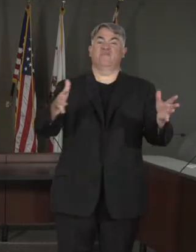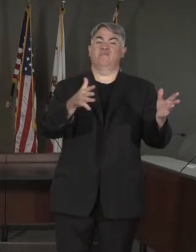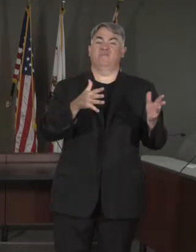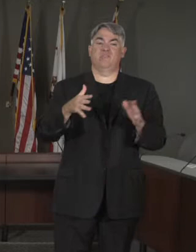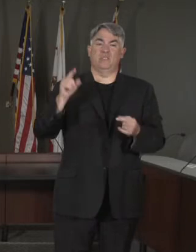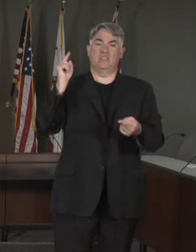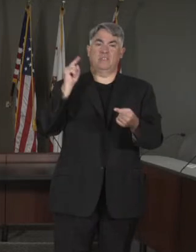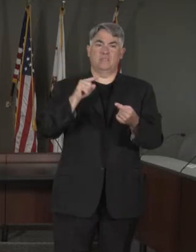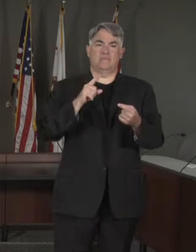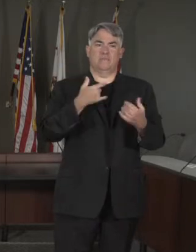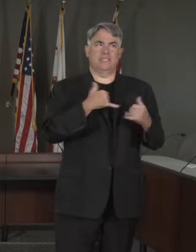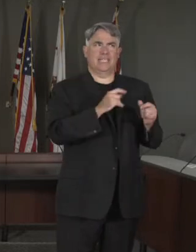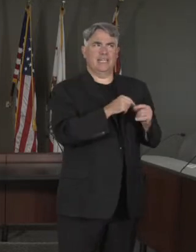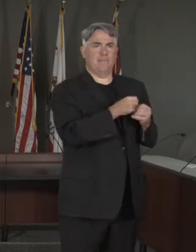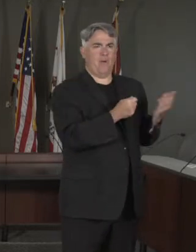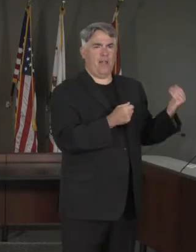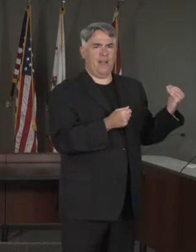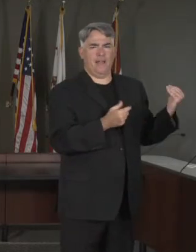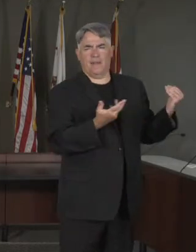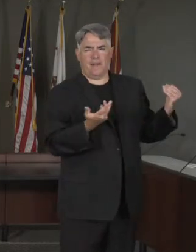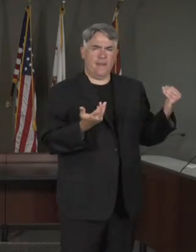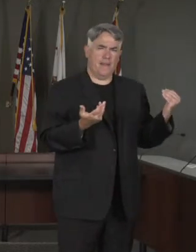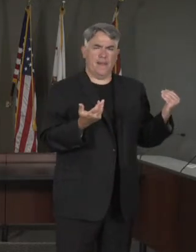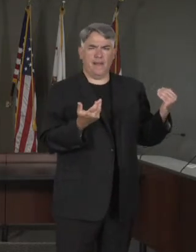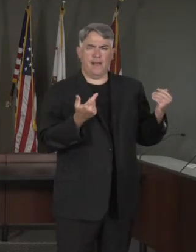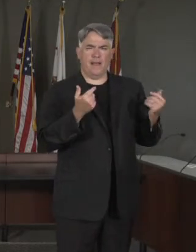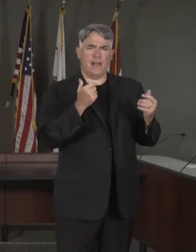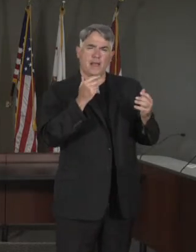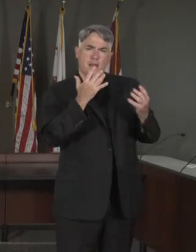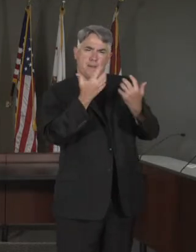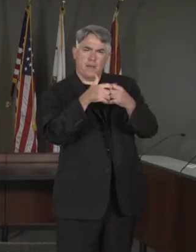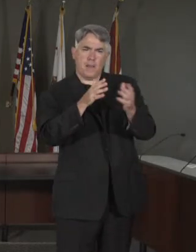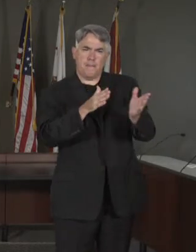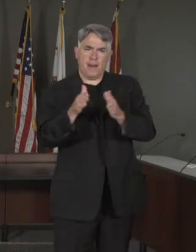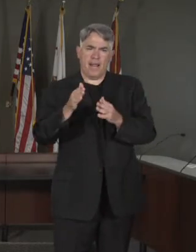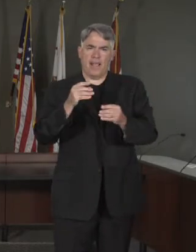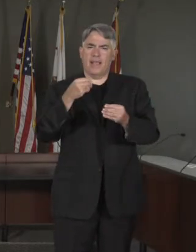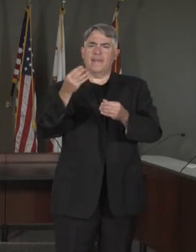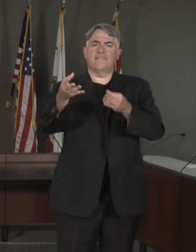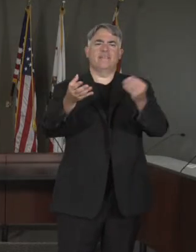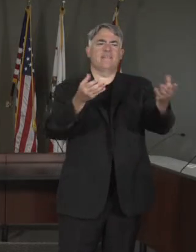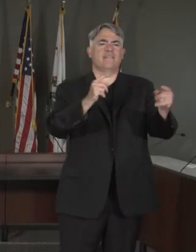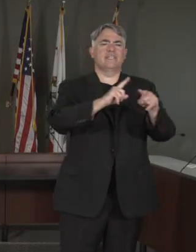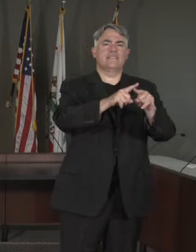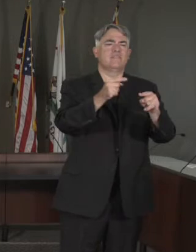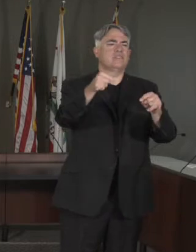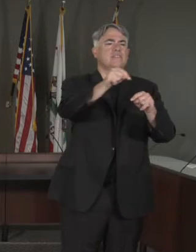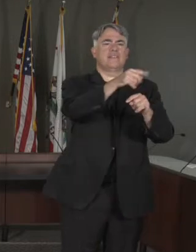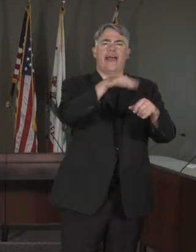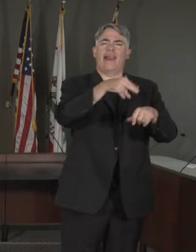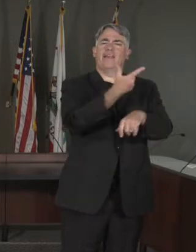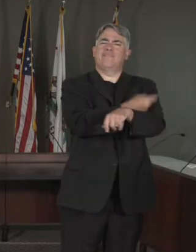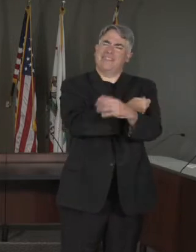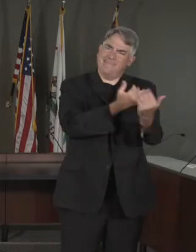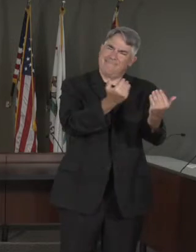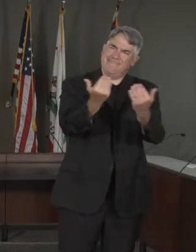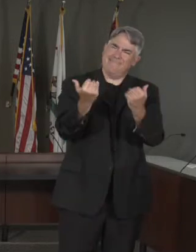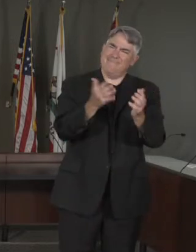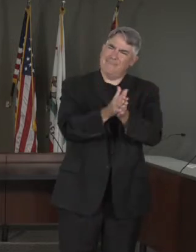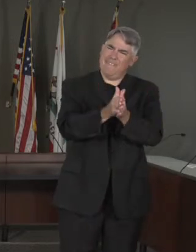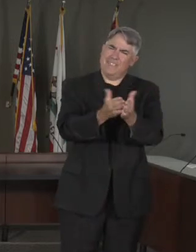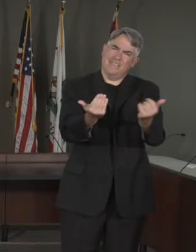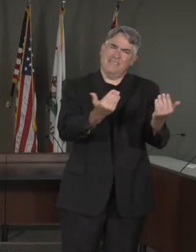important, and we've created strategies to help incentivize people to get those that have not been vaccinated to get